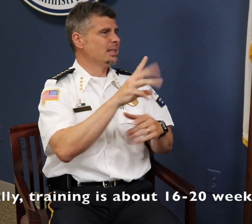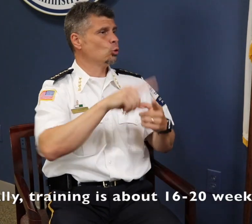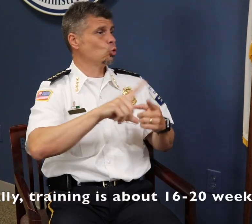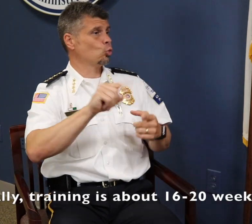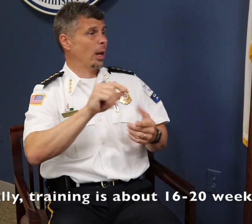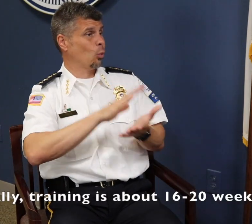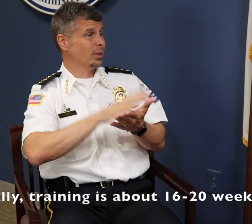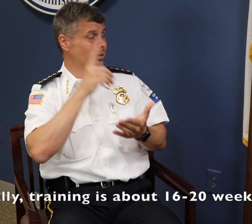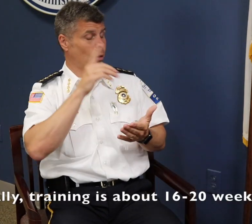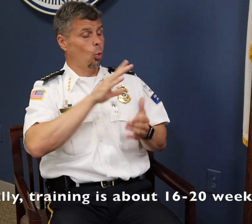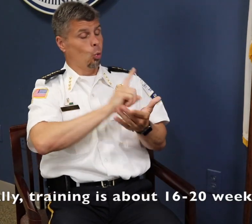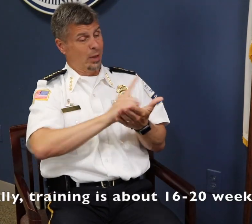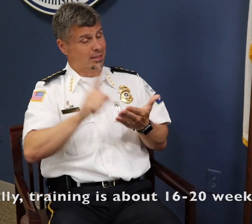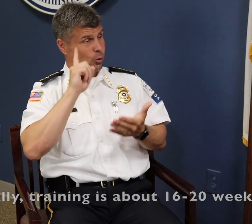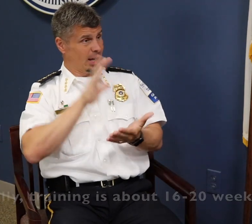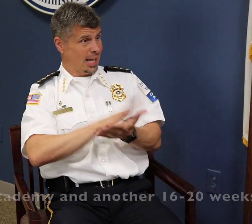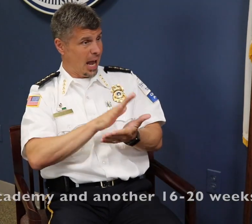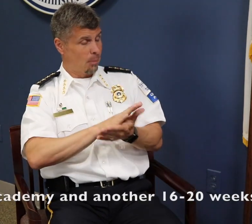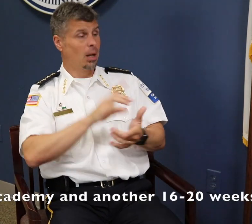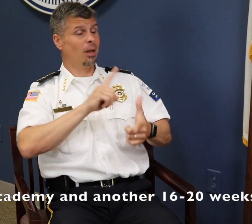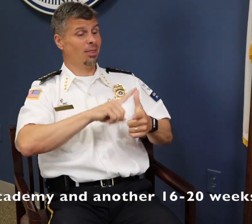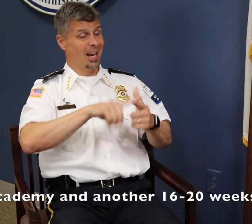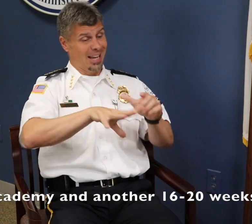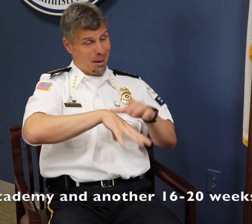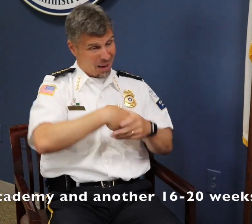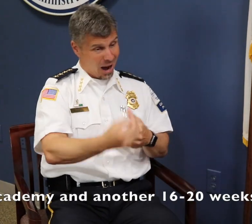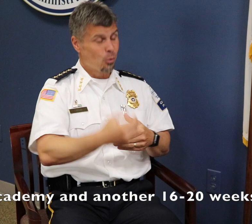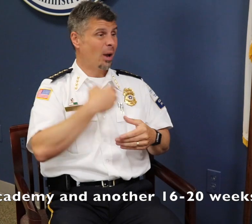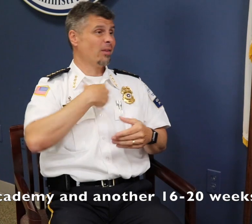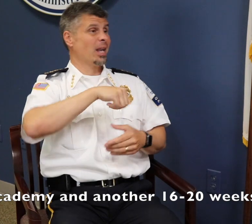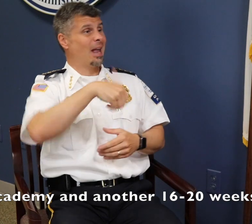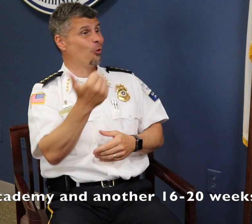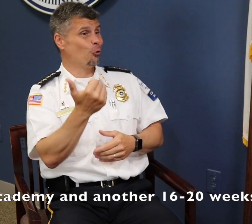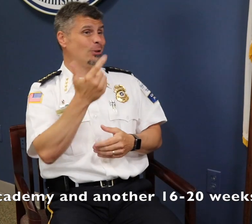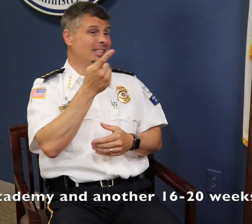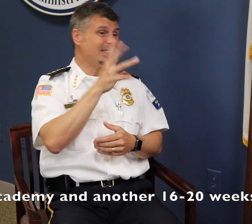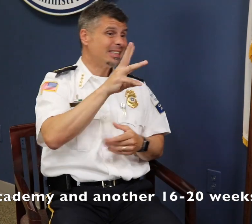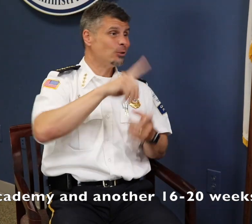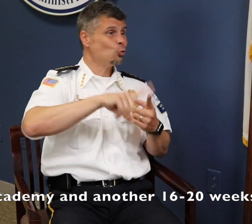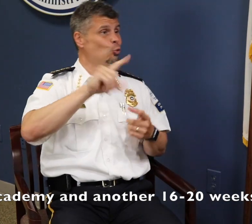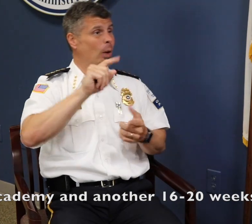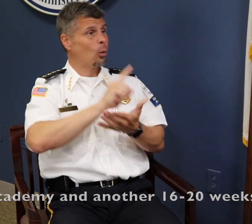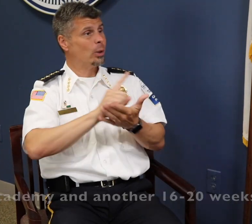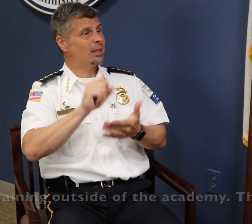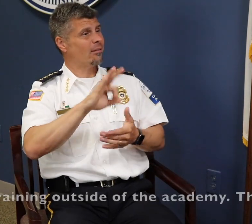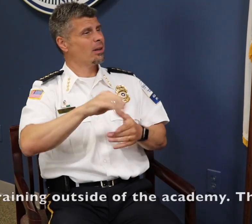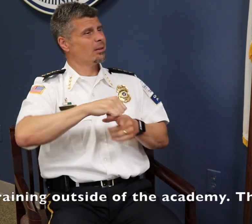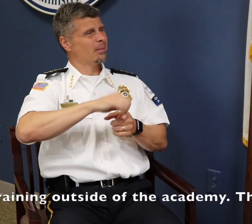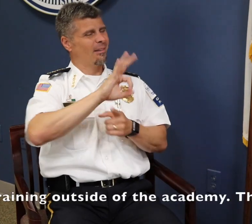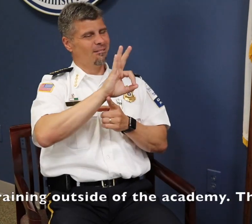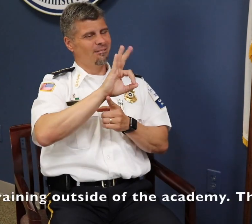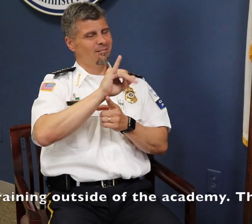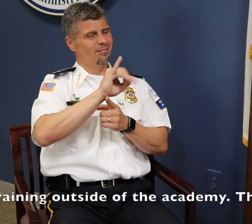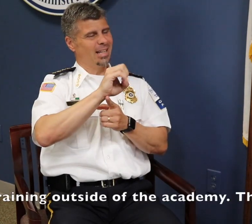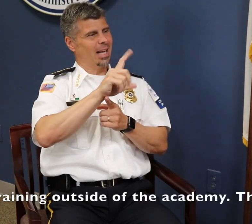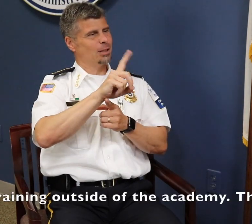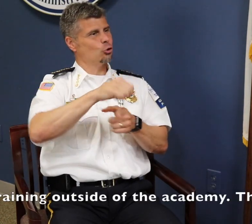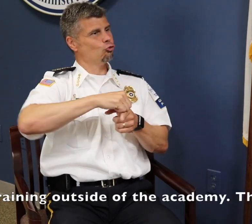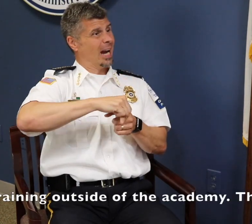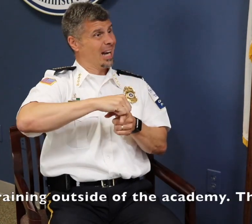typically, training is about 16 to 20 weeks in the academy, and another 16 to 20 weeks of field training